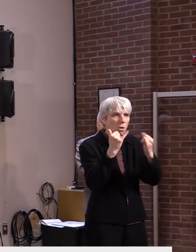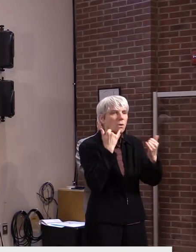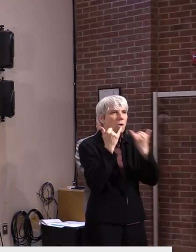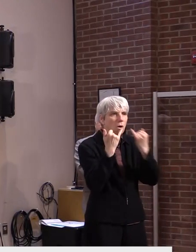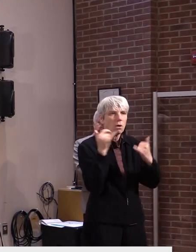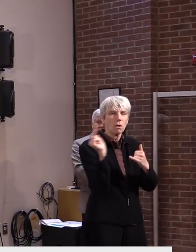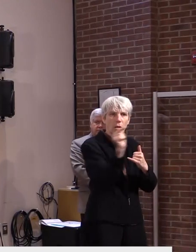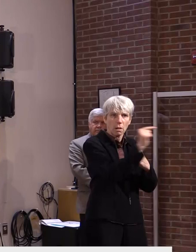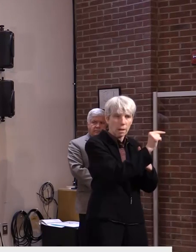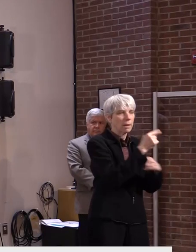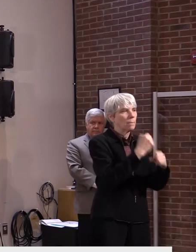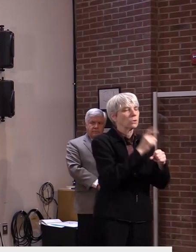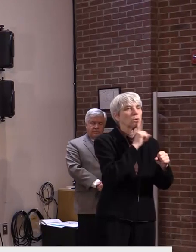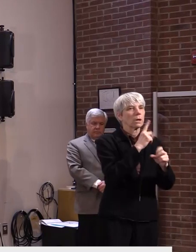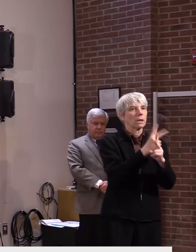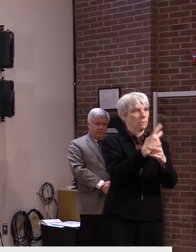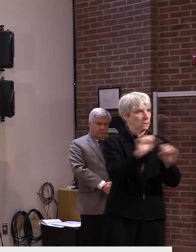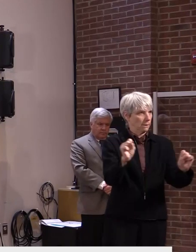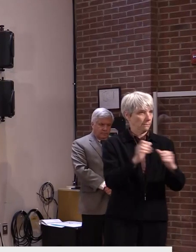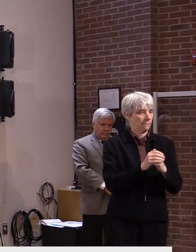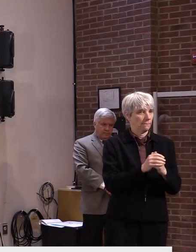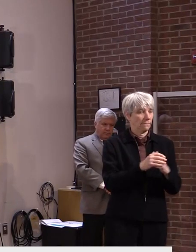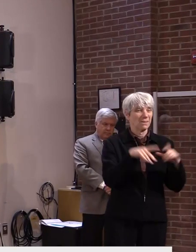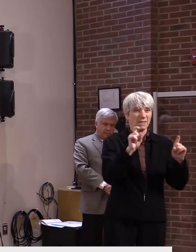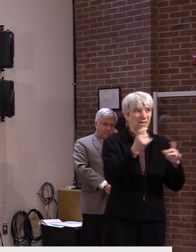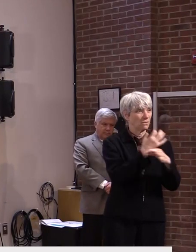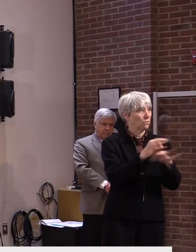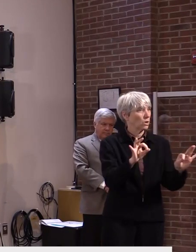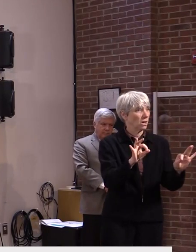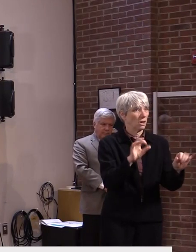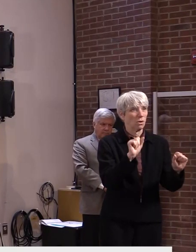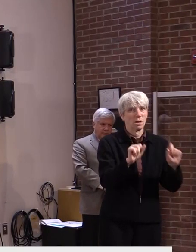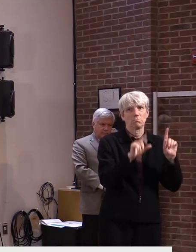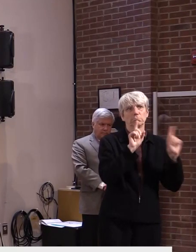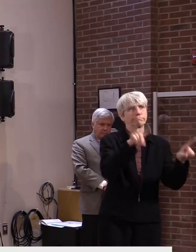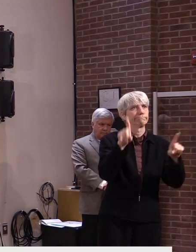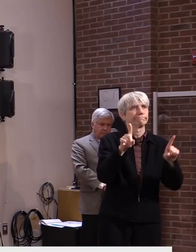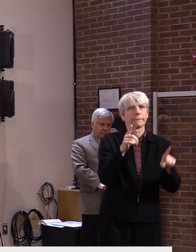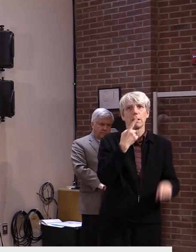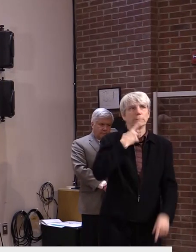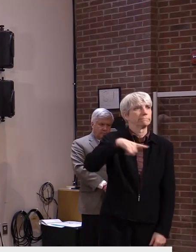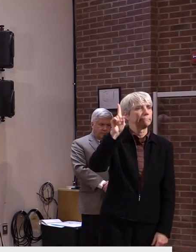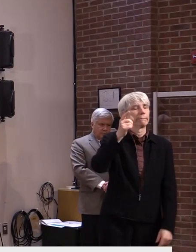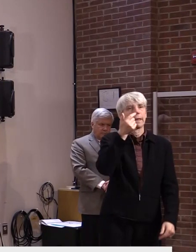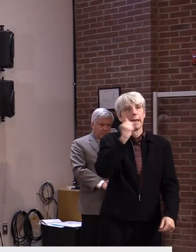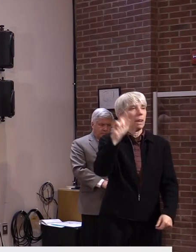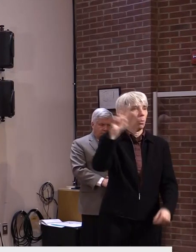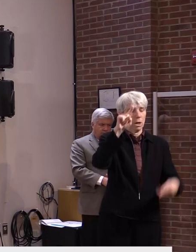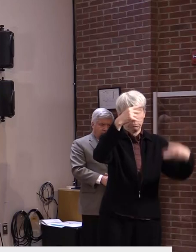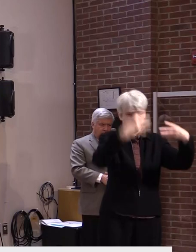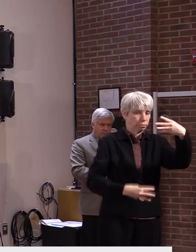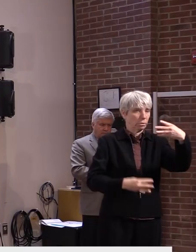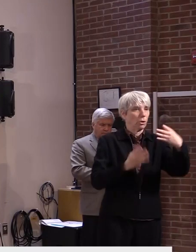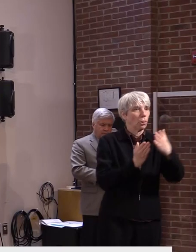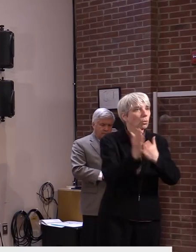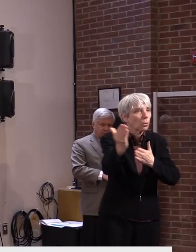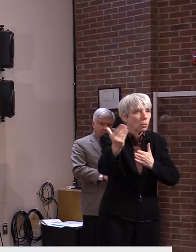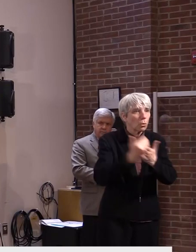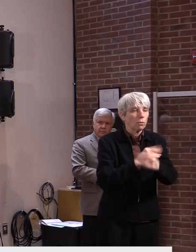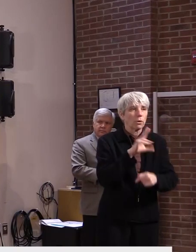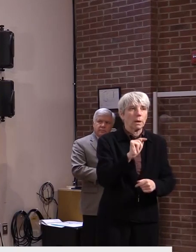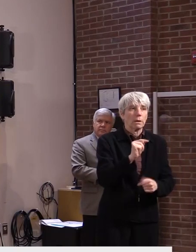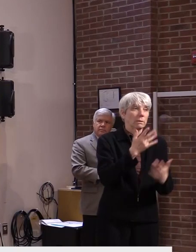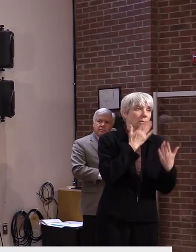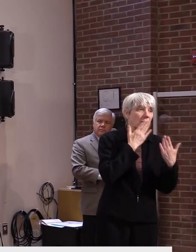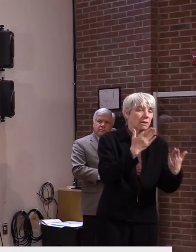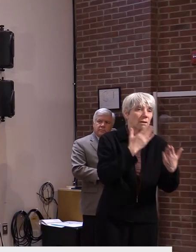still available and free throughout the state, and I very much appreciate Vermonters stepping up and utilizing this tool to the